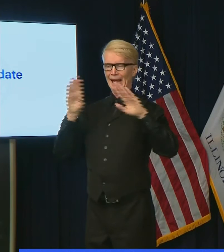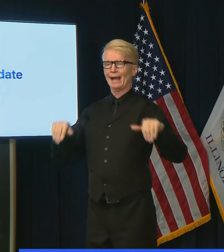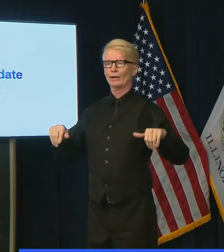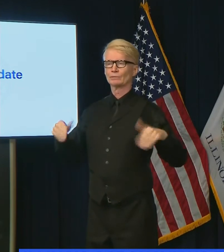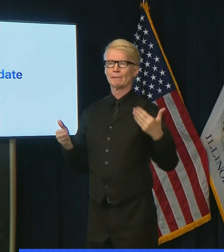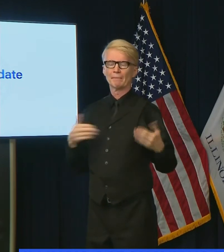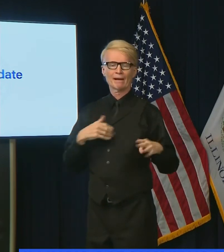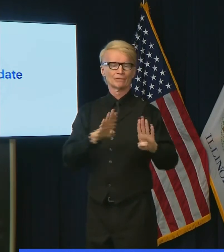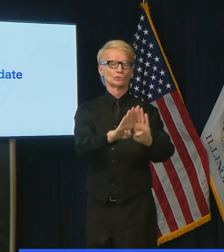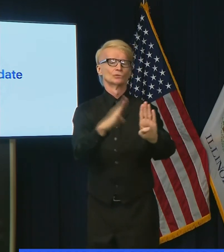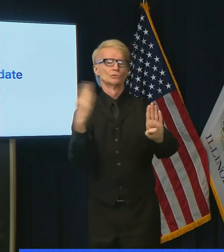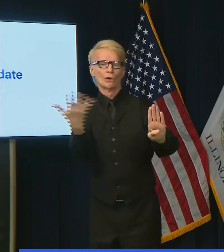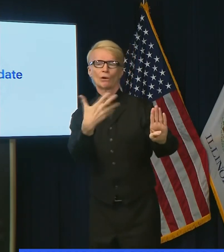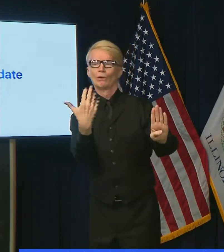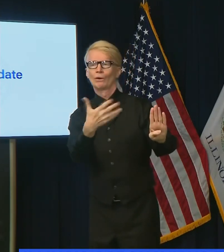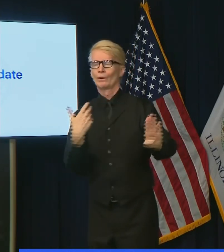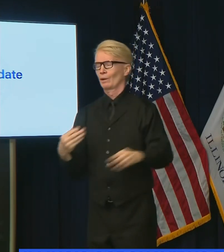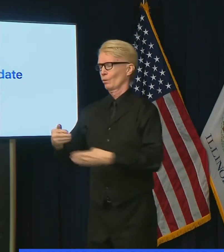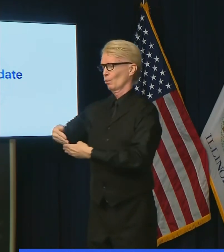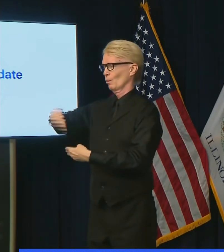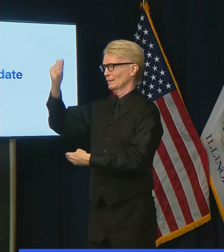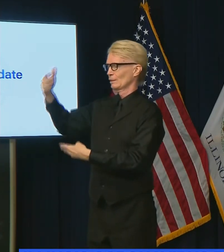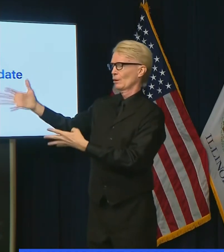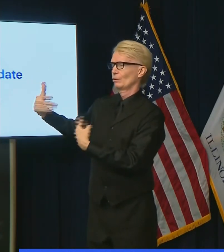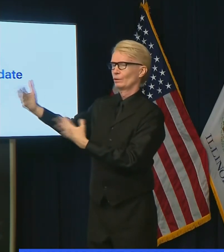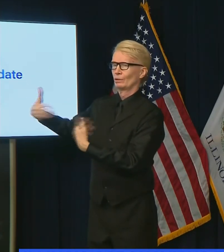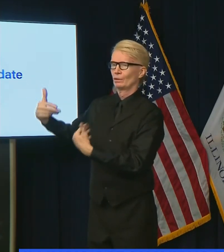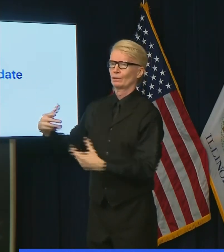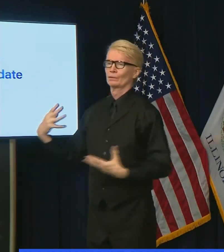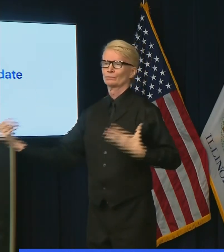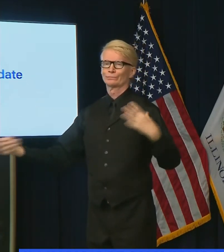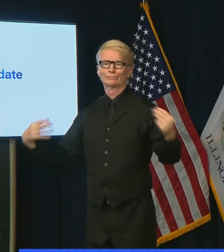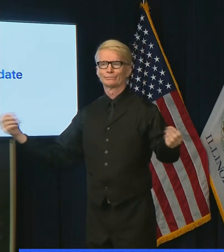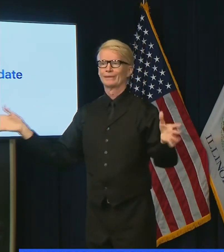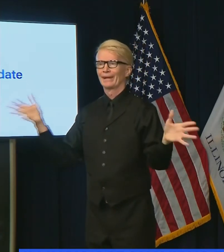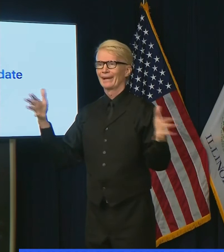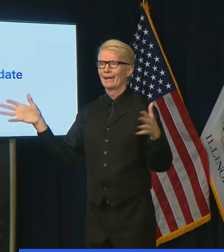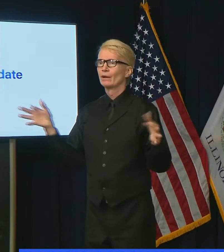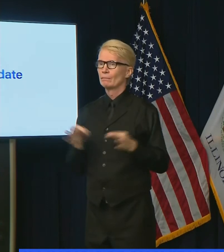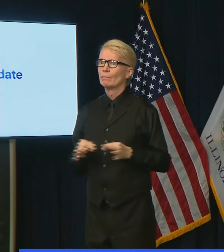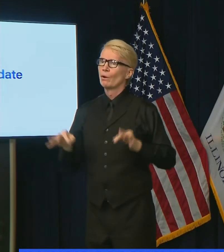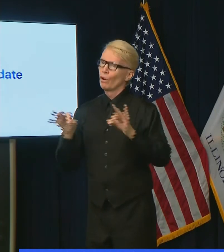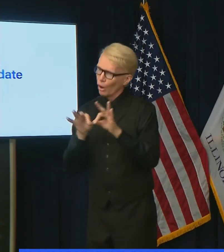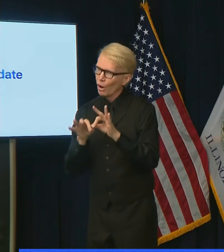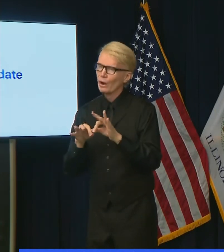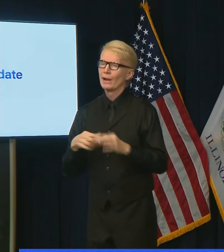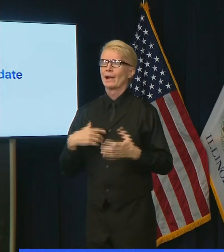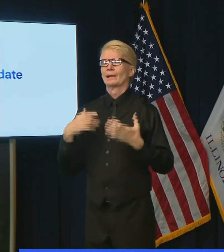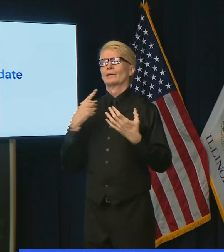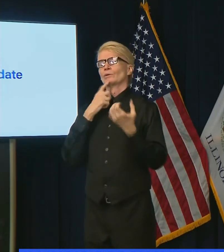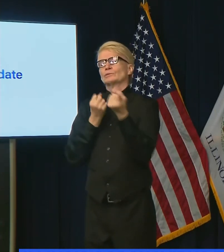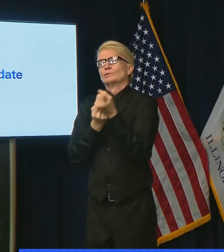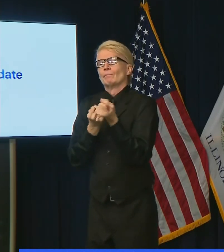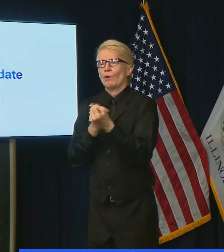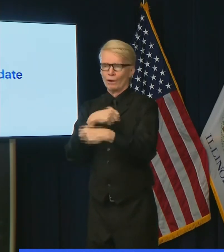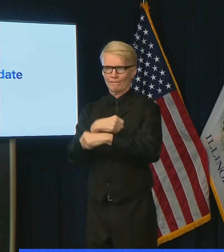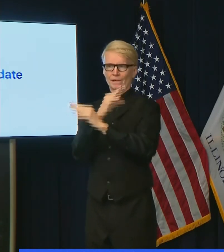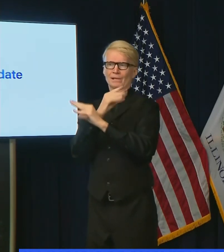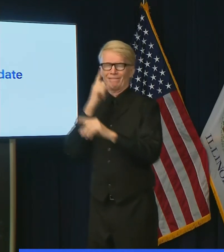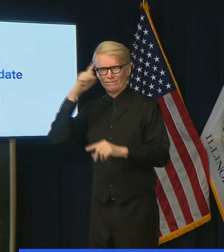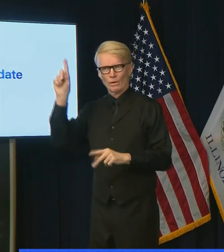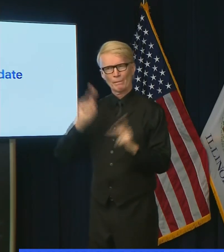open doors, open windows. Again, I strongly encourage everyone to celebrate virtually. I don't want the